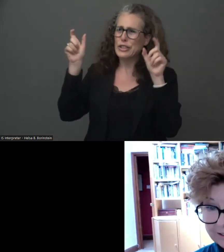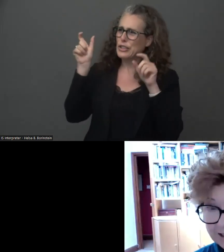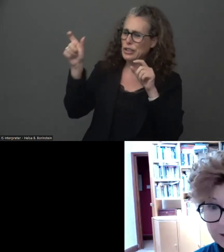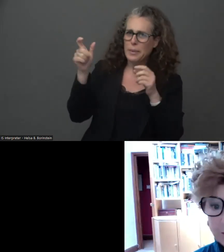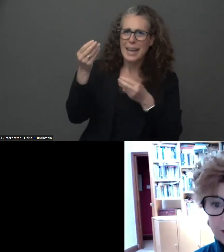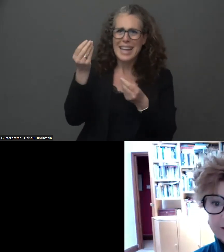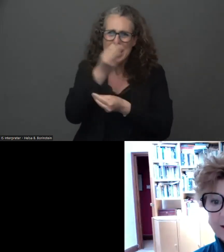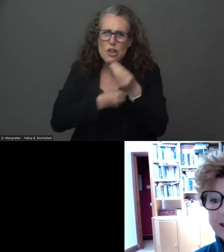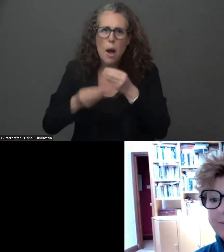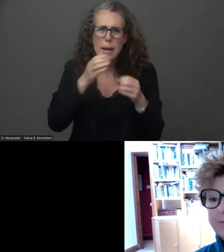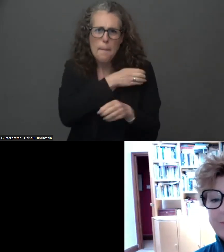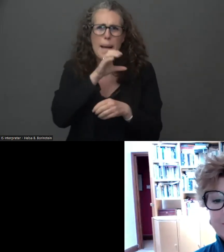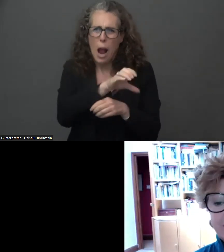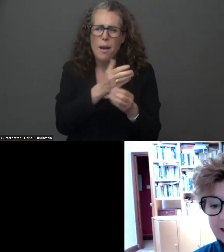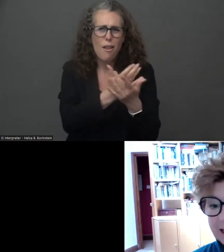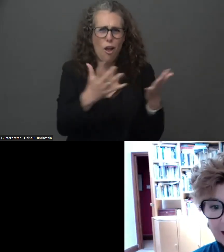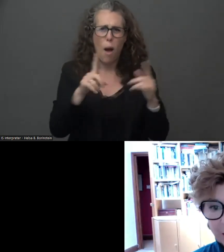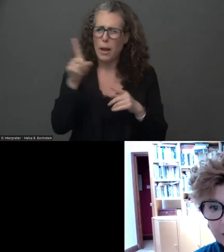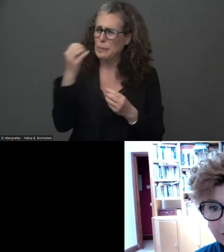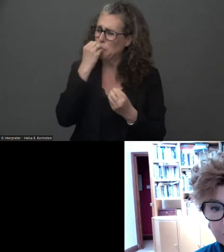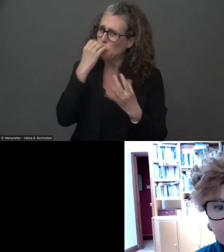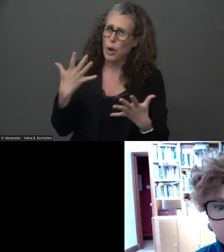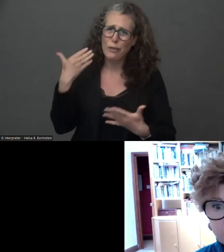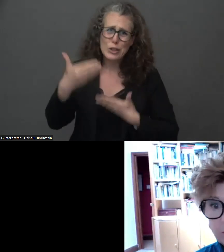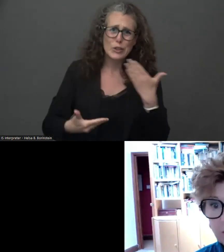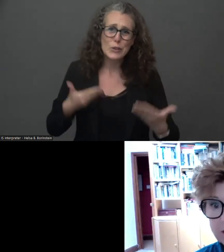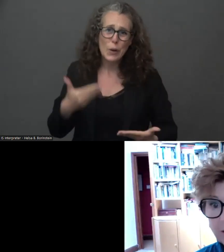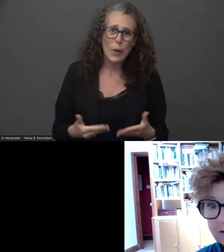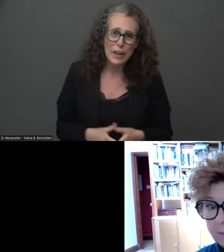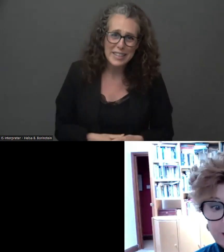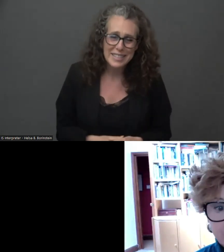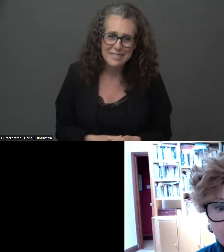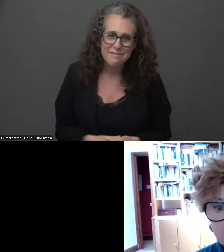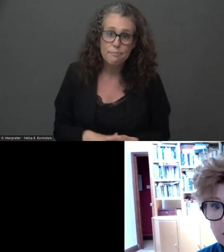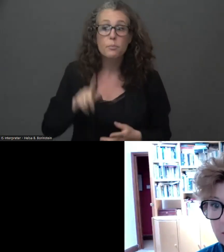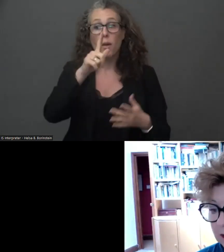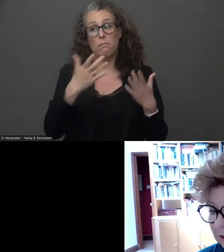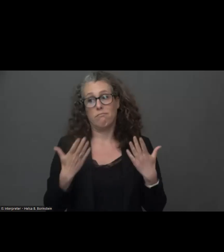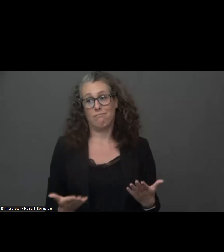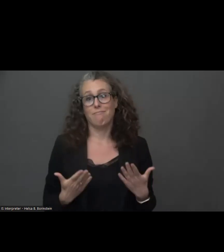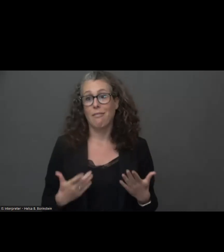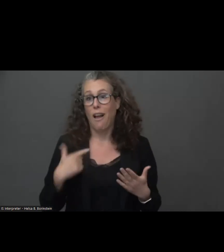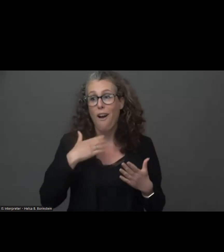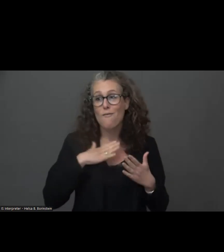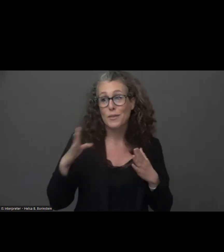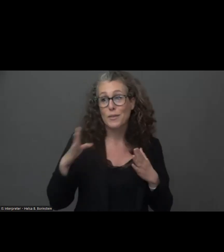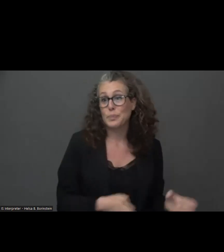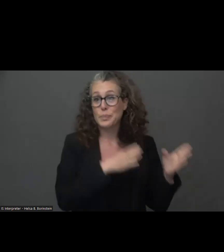reality. Absolutely brilliant story. However, I want to move on now, if I may, to